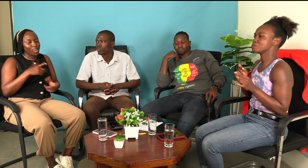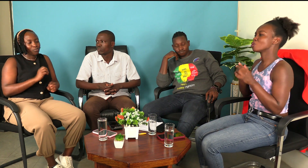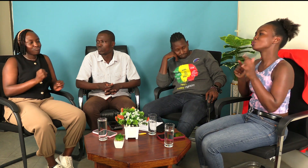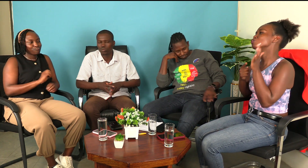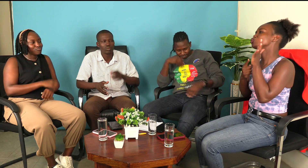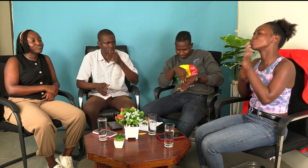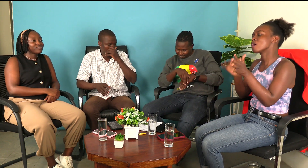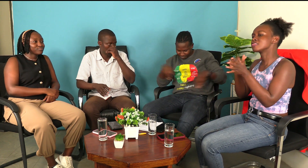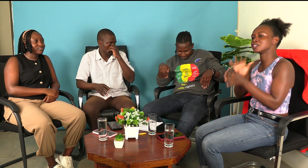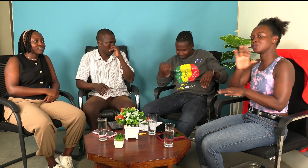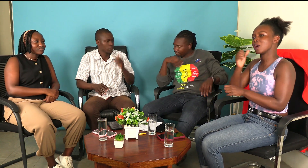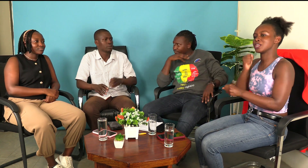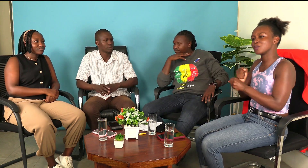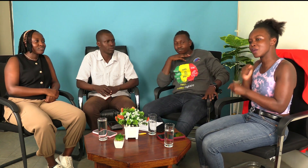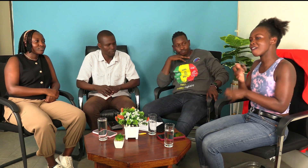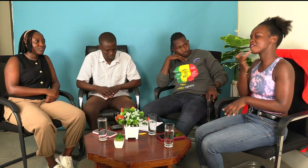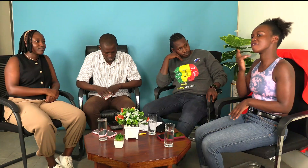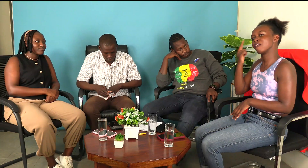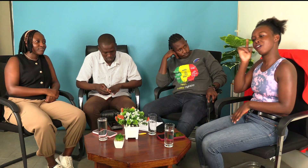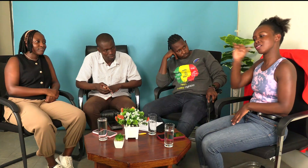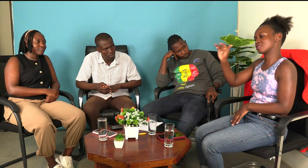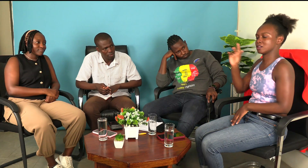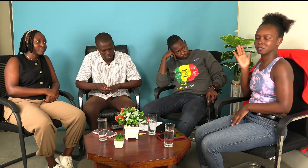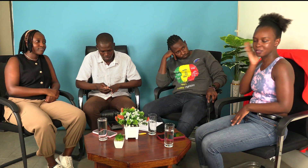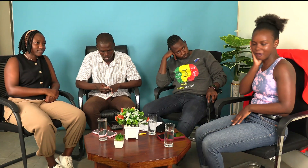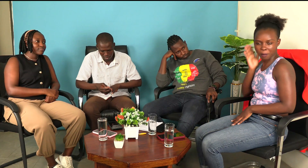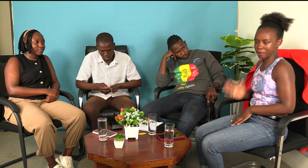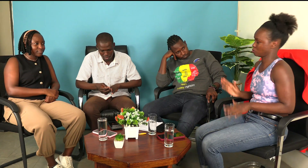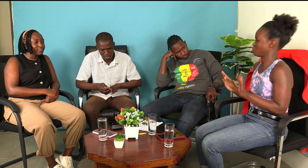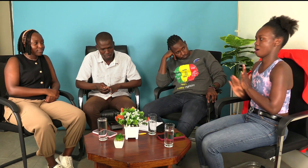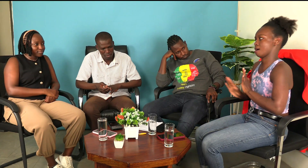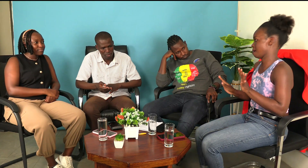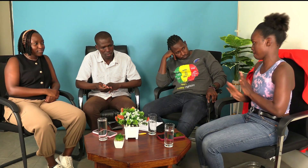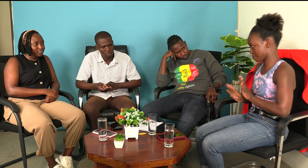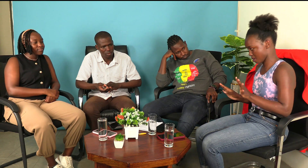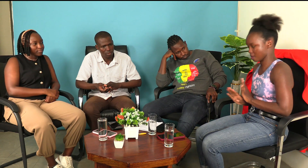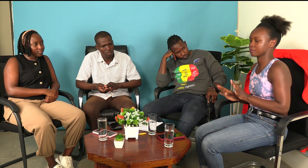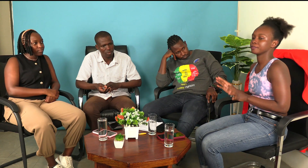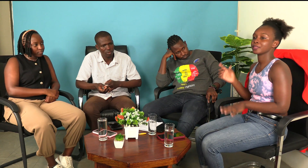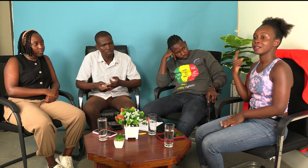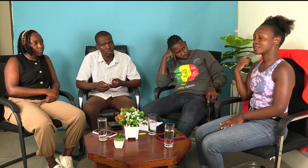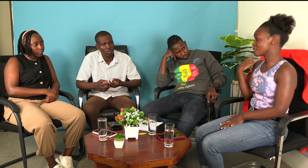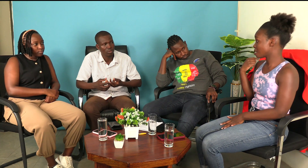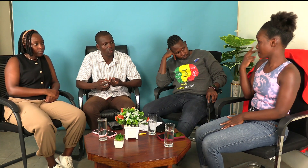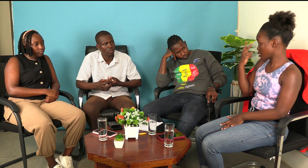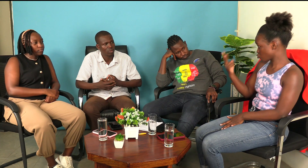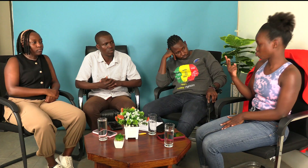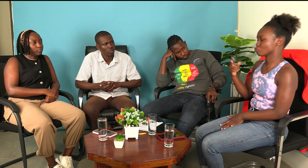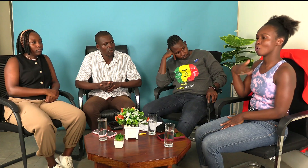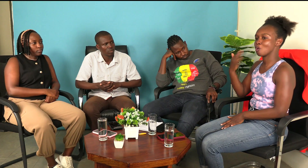do not give your own opinion. No opinions, please. Do not show favorism for the deaf person that you are